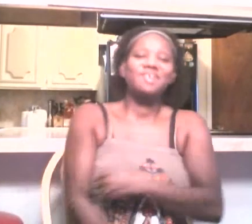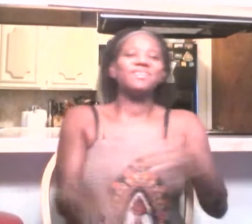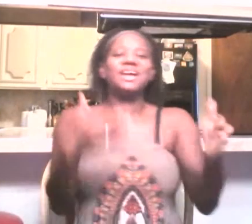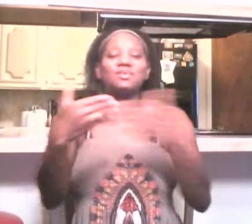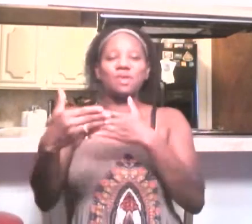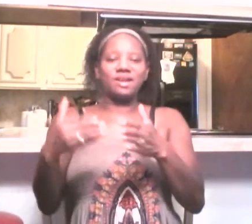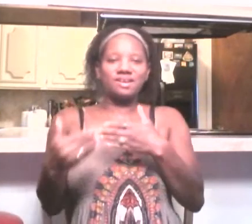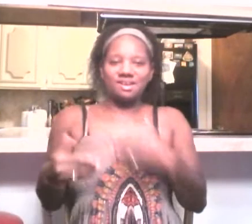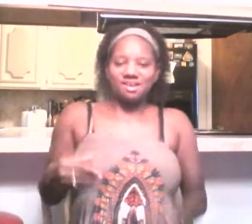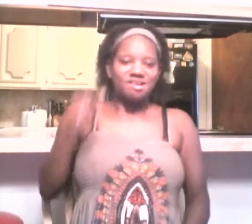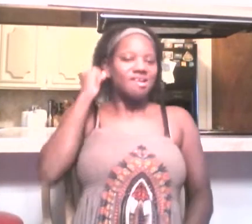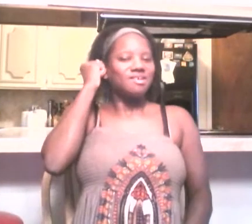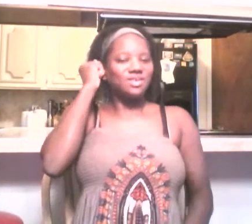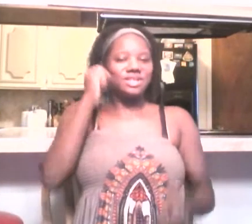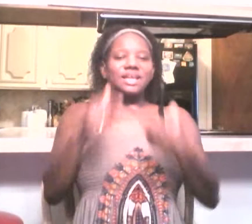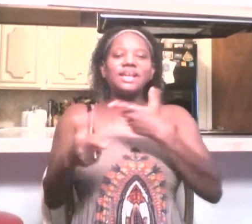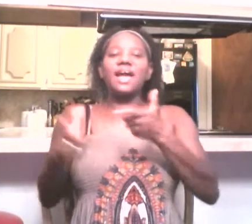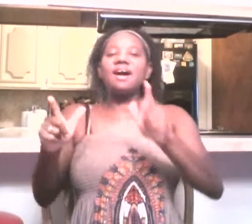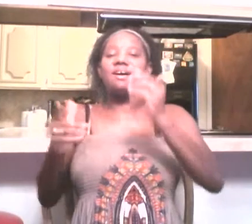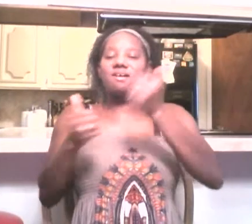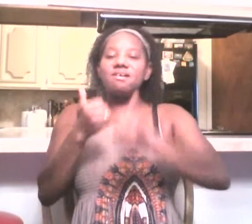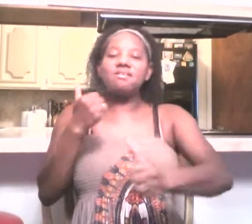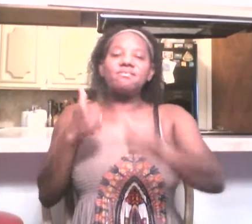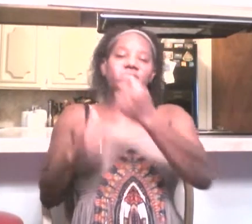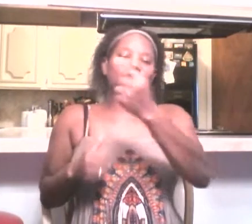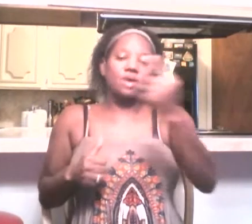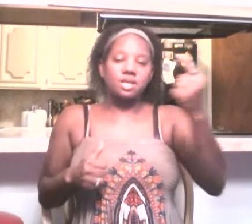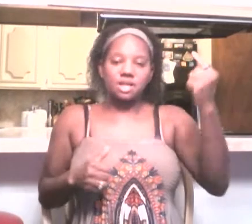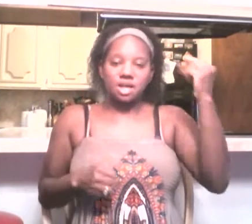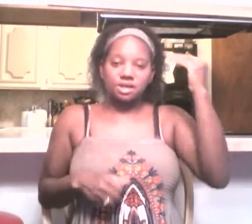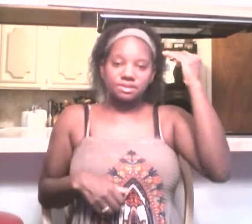But anyway, we're just letting everyone know